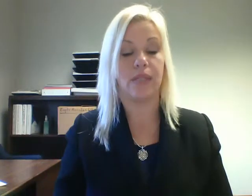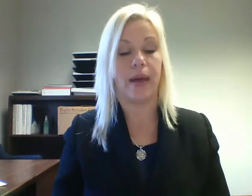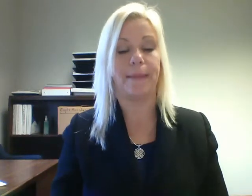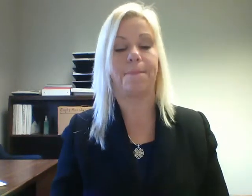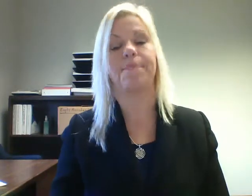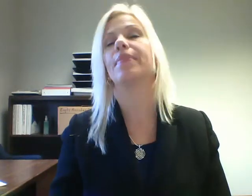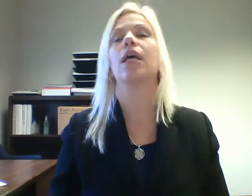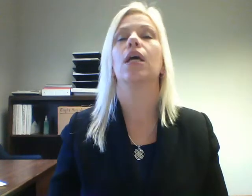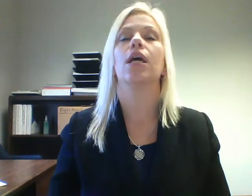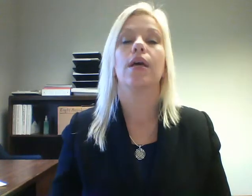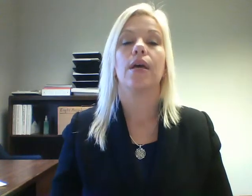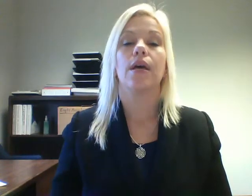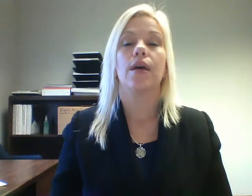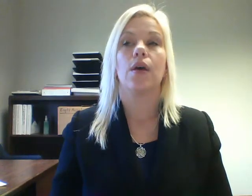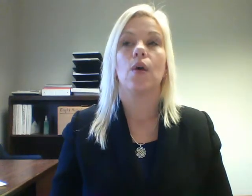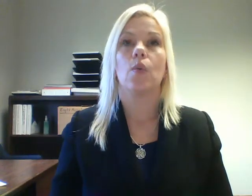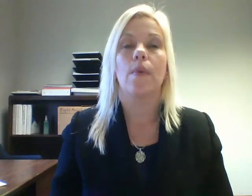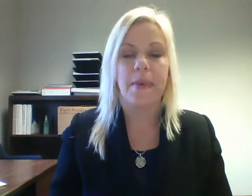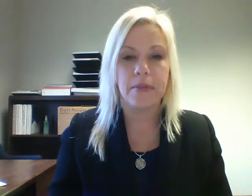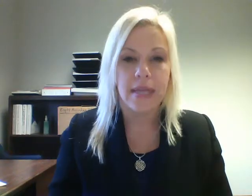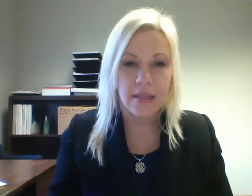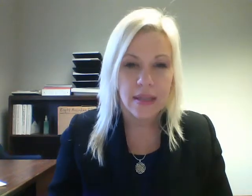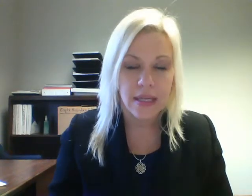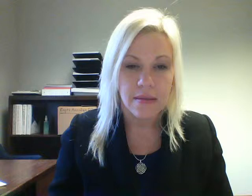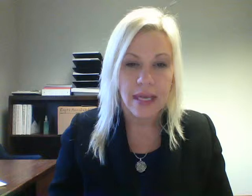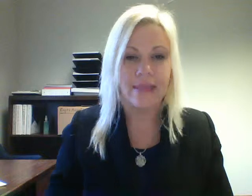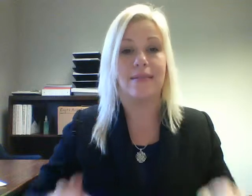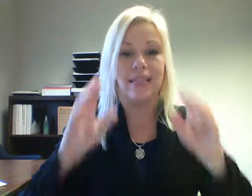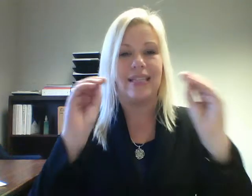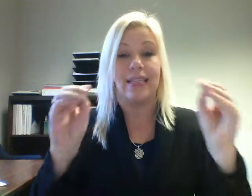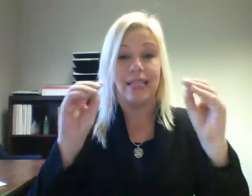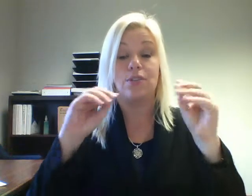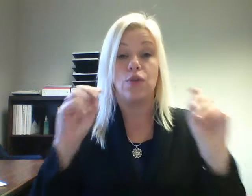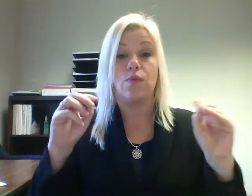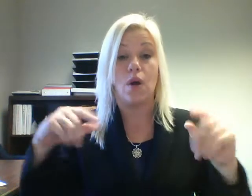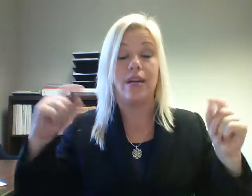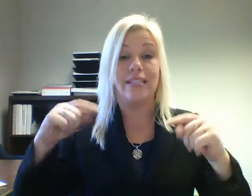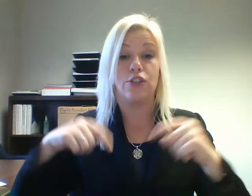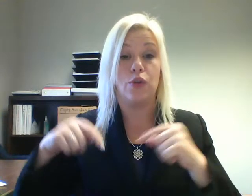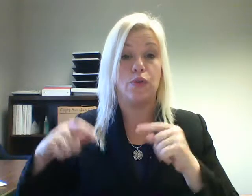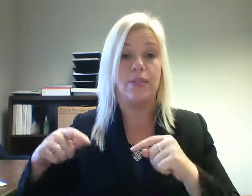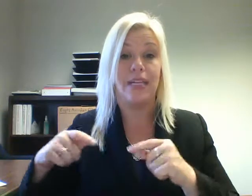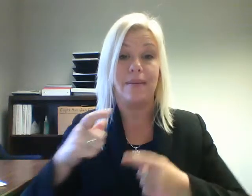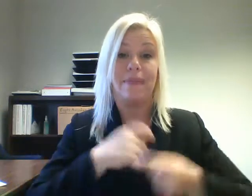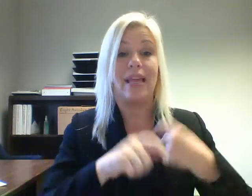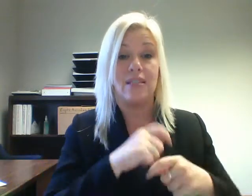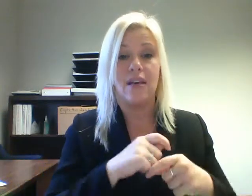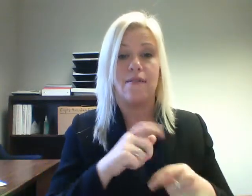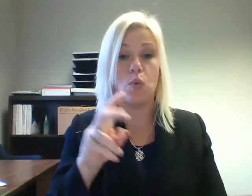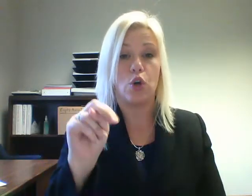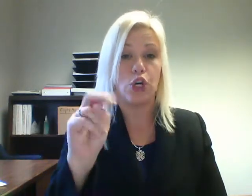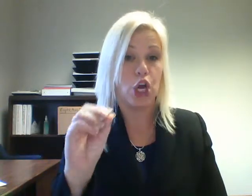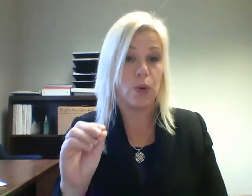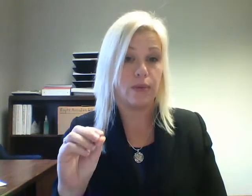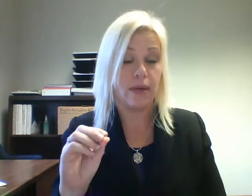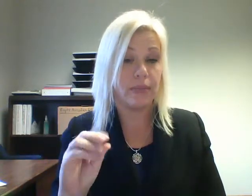Okay? When people say things like this you need to use in place of the word no